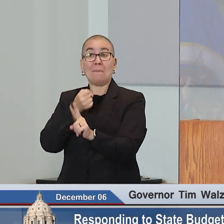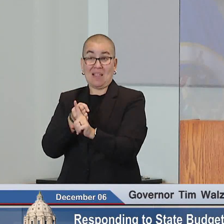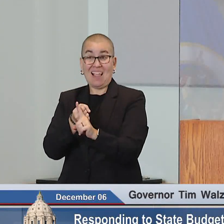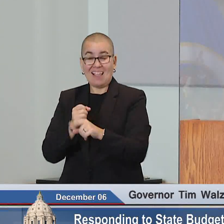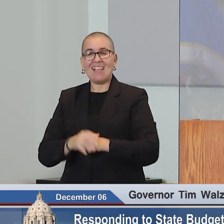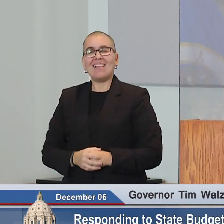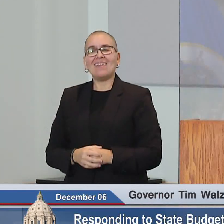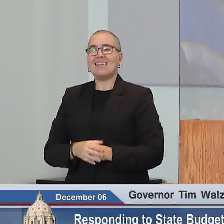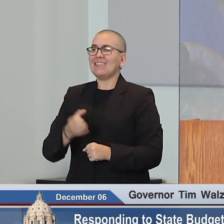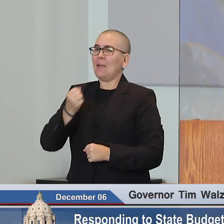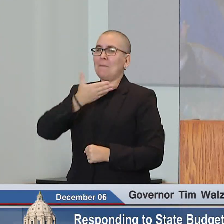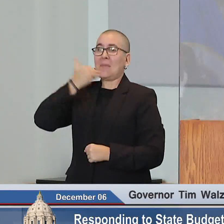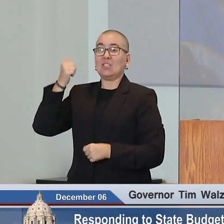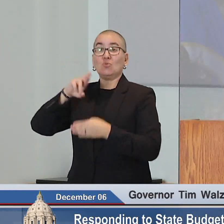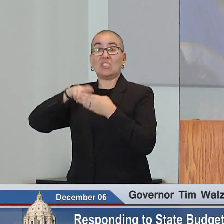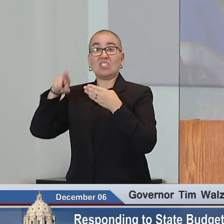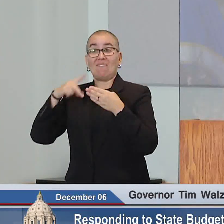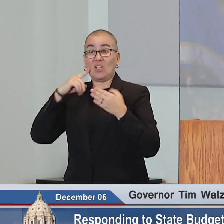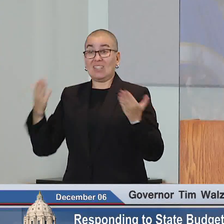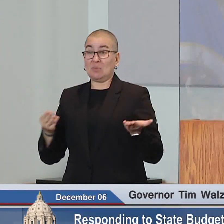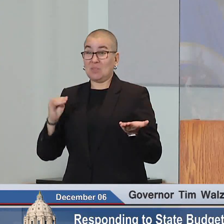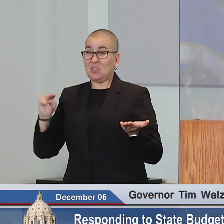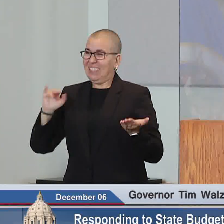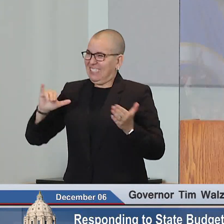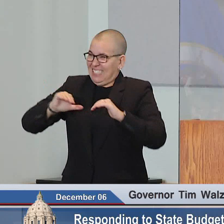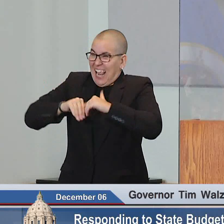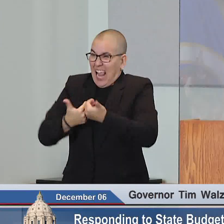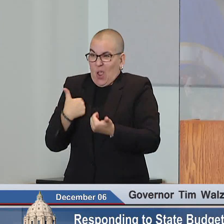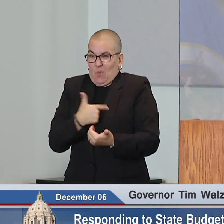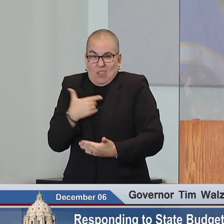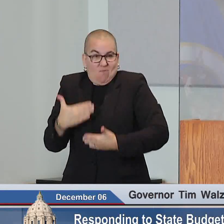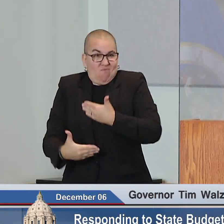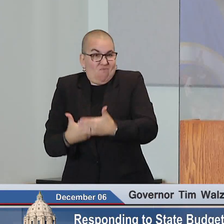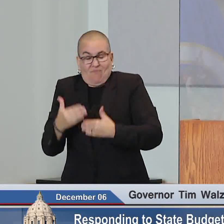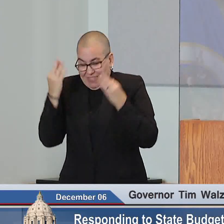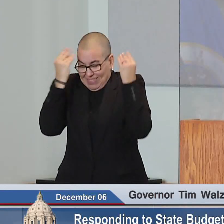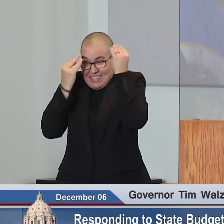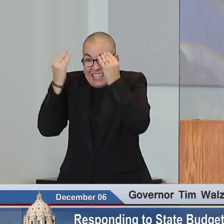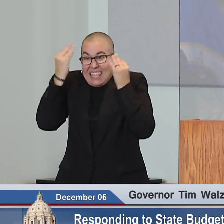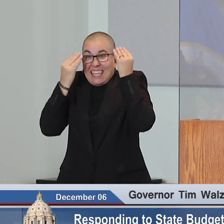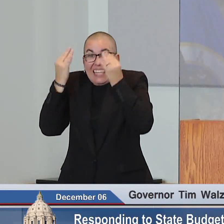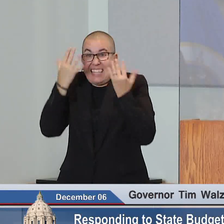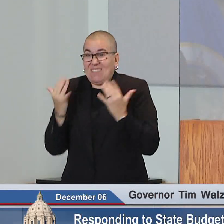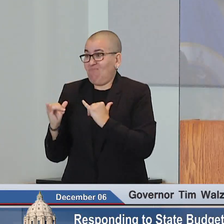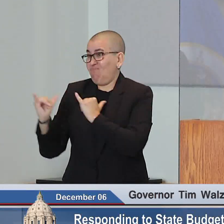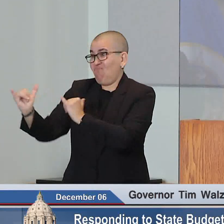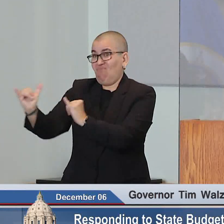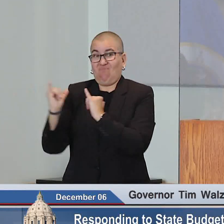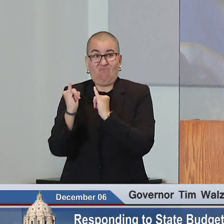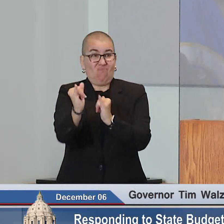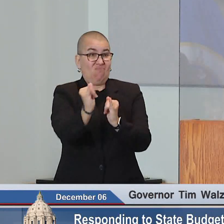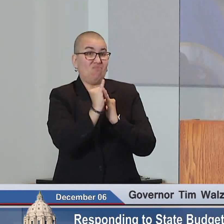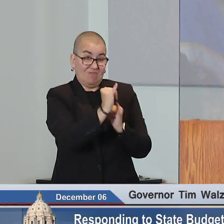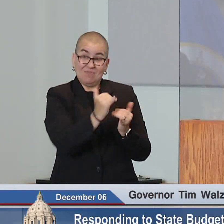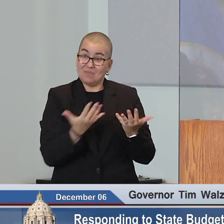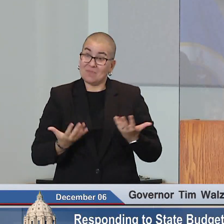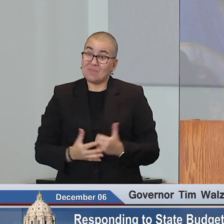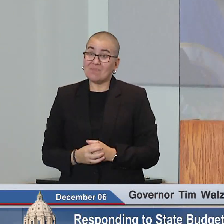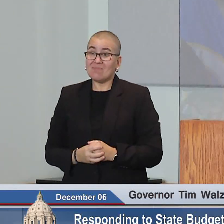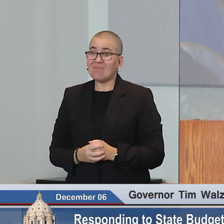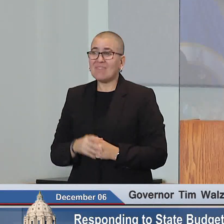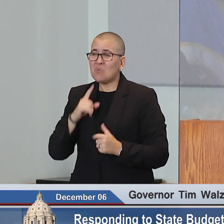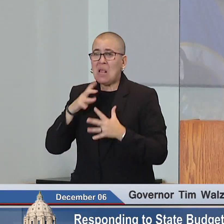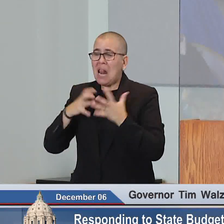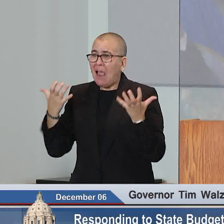Minnesotans, that's exactly the way I think all of us are looking at this. That's exactly what we should be doing. And this gives us a historic opportunity